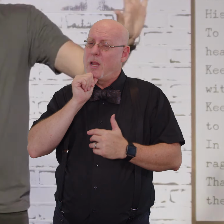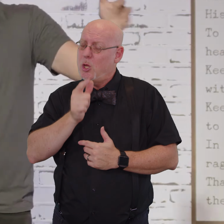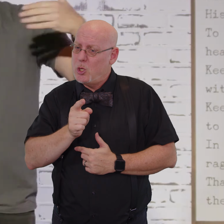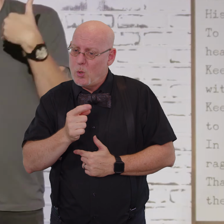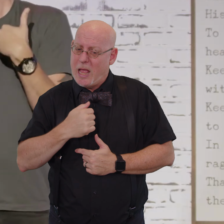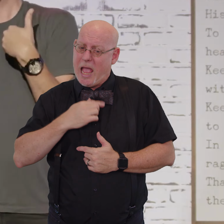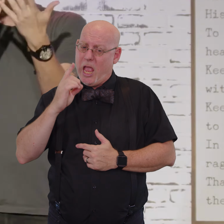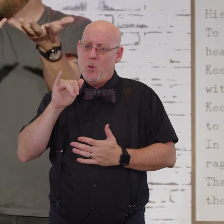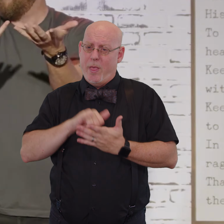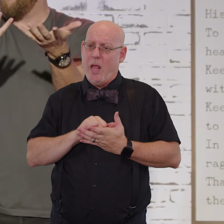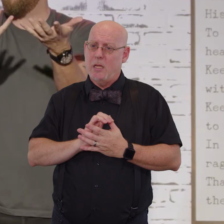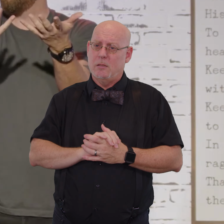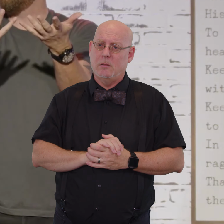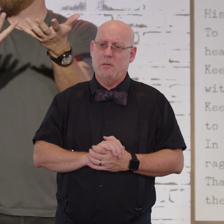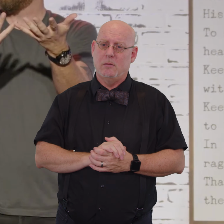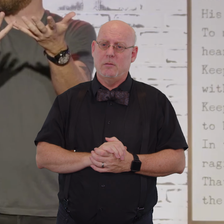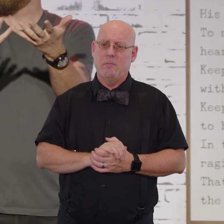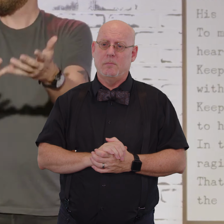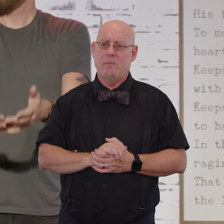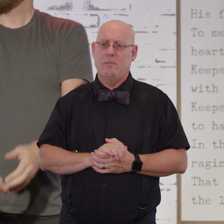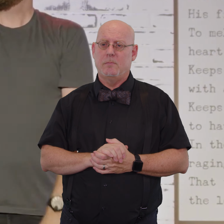time maybe not you I do it